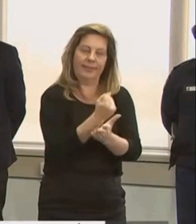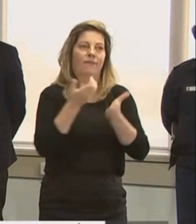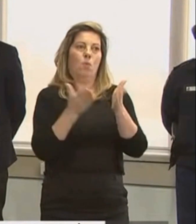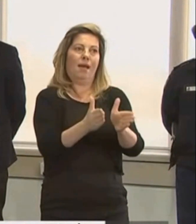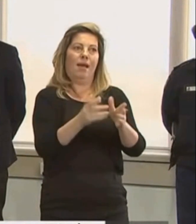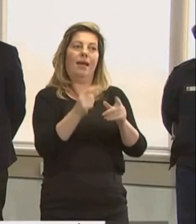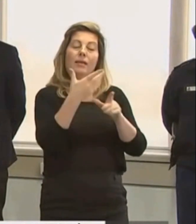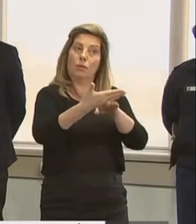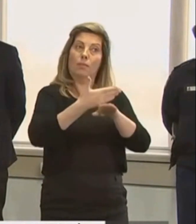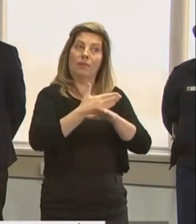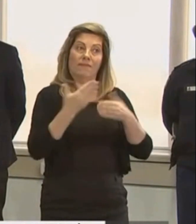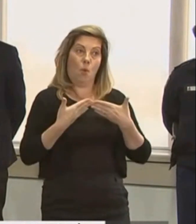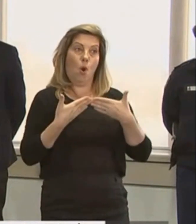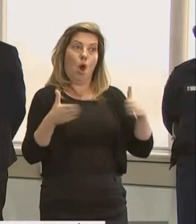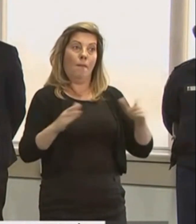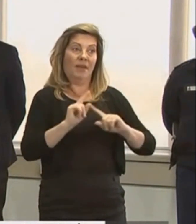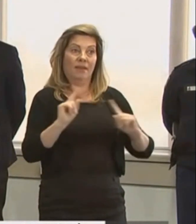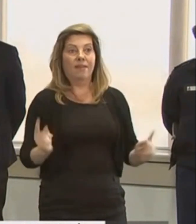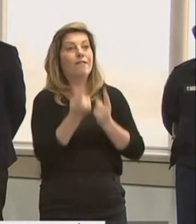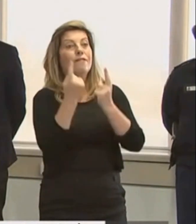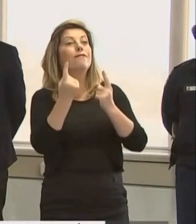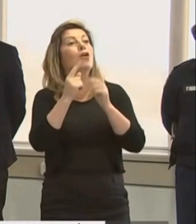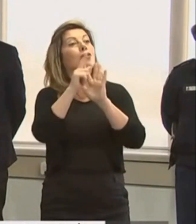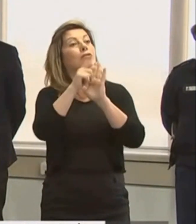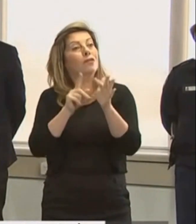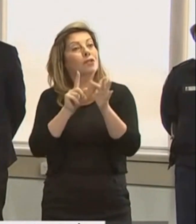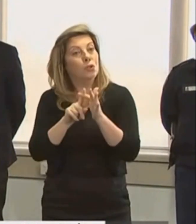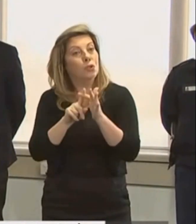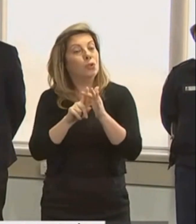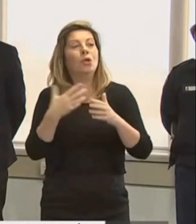work through getting a COVID-safe plan before the opening on the